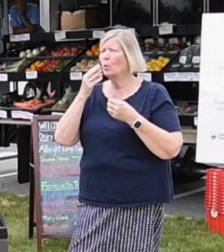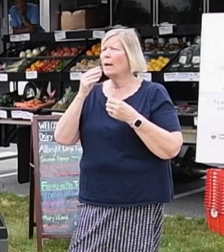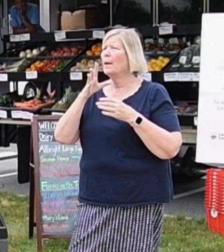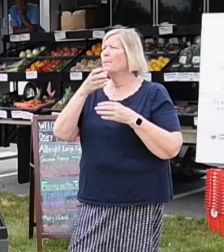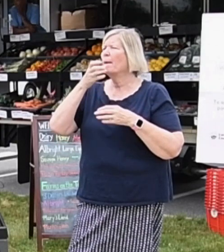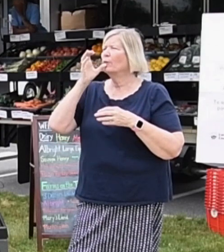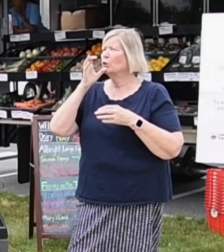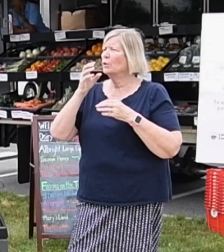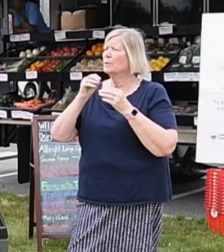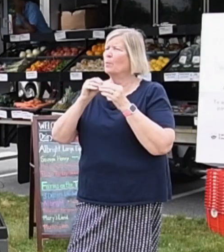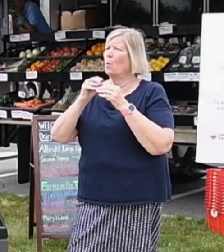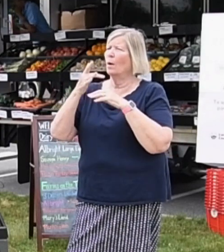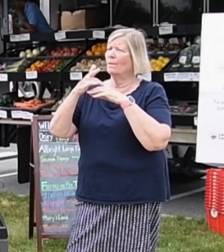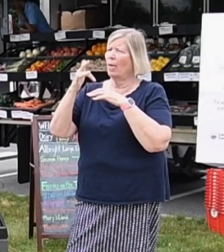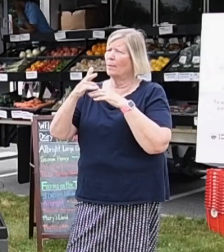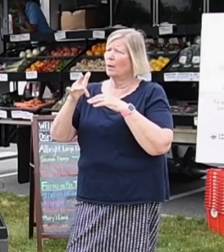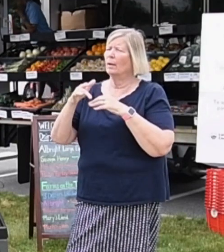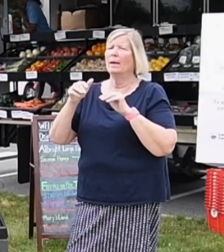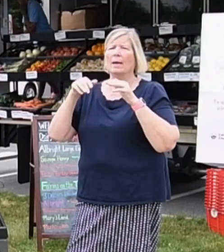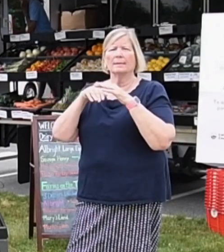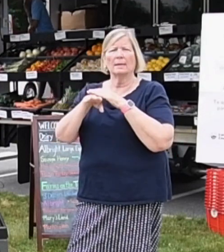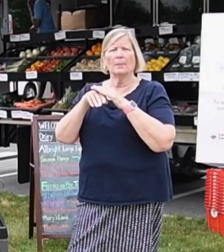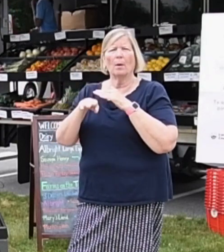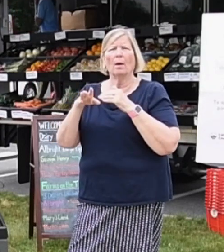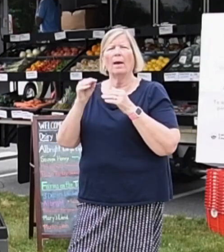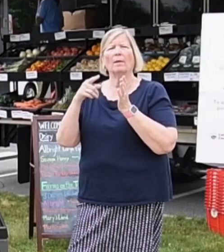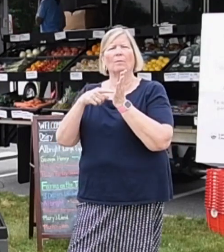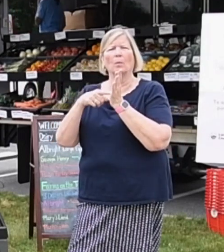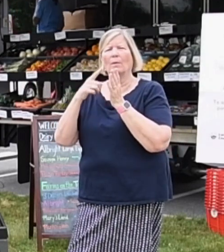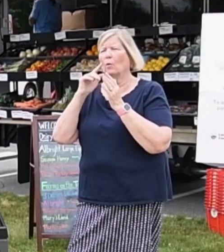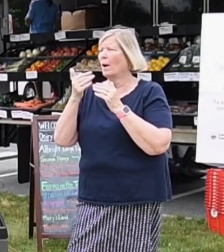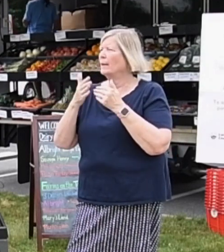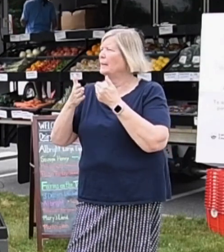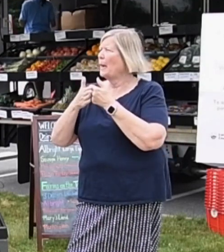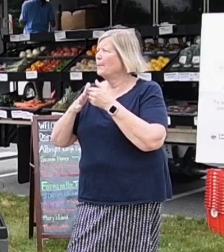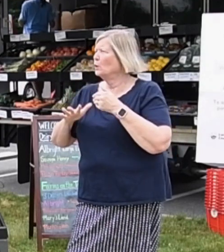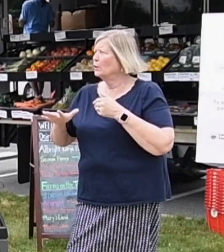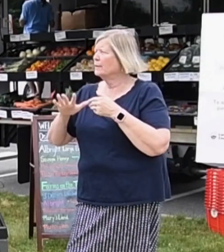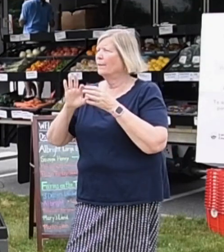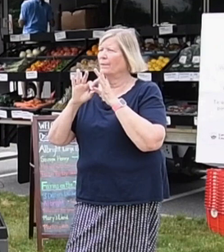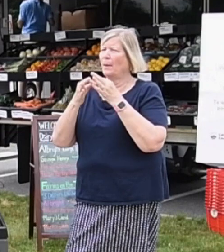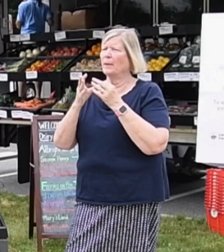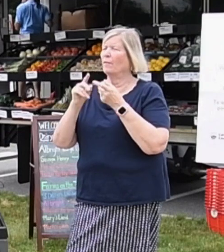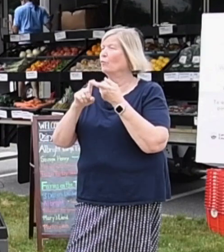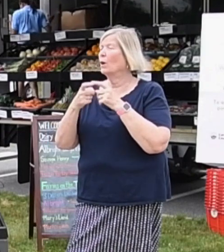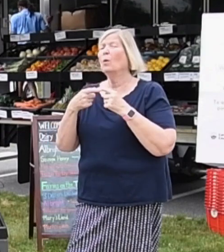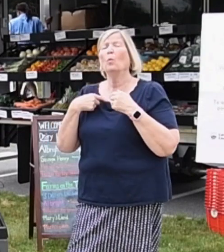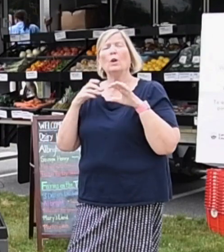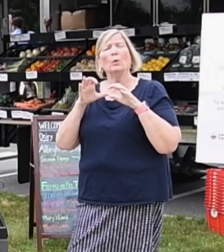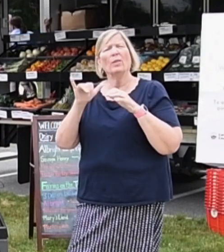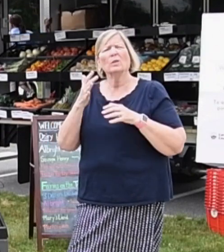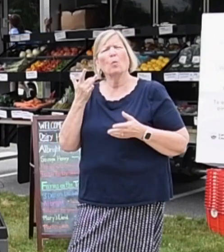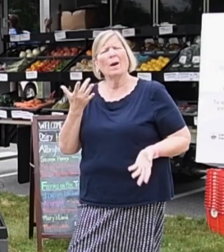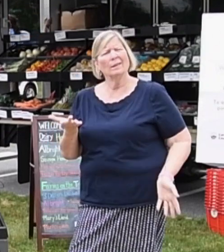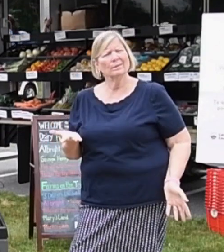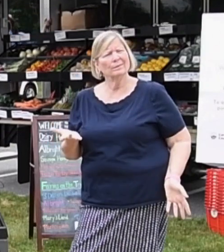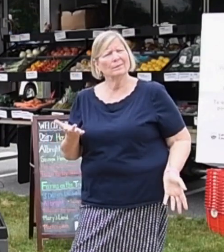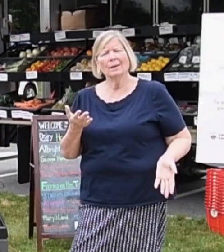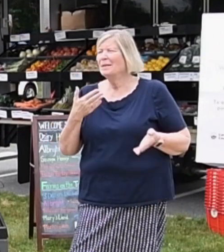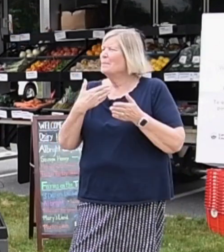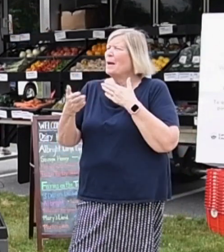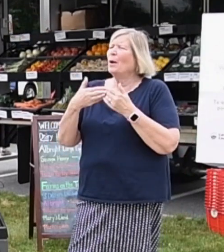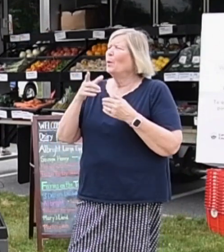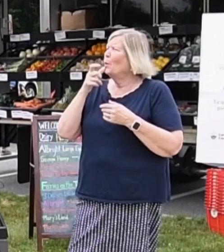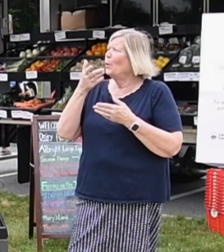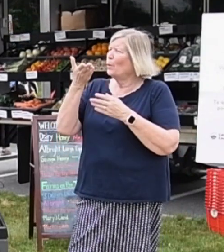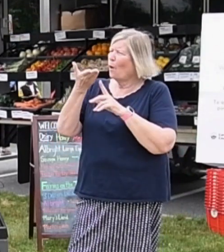available, accessible, and affordable for our neighbors, families, and our friends. We do this because no matter who you